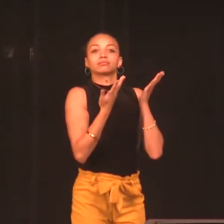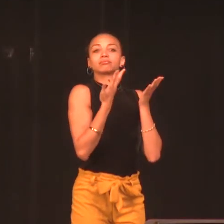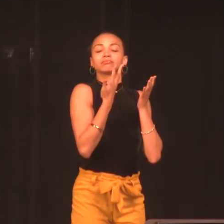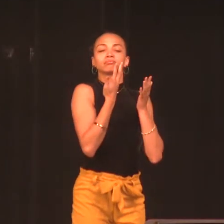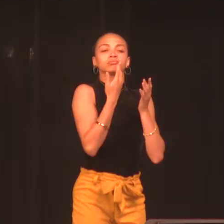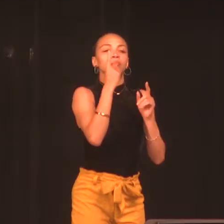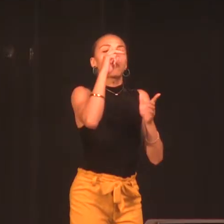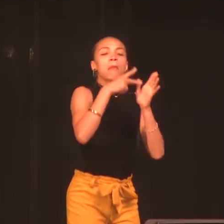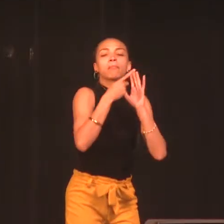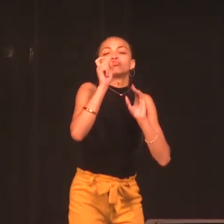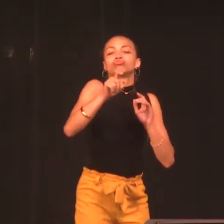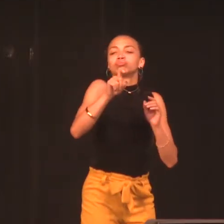purpose?